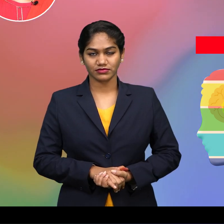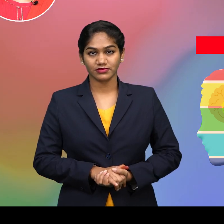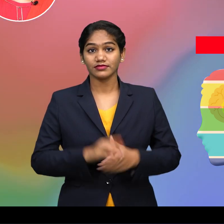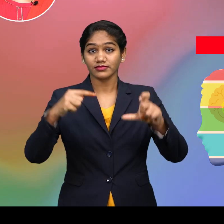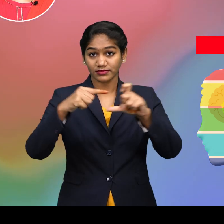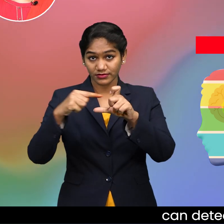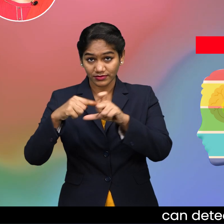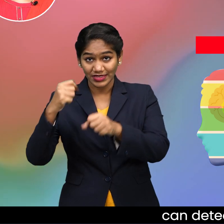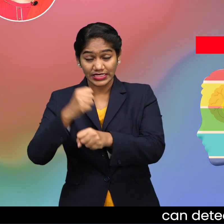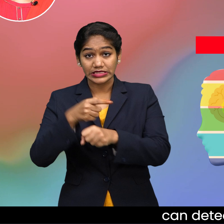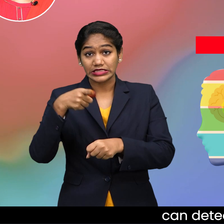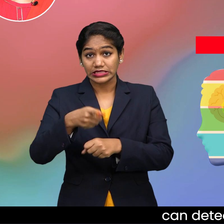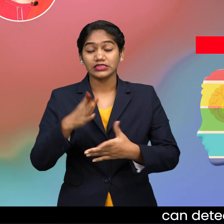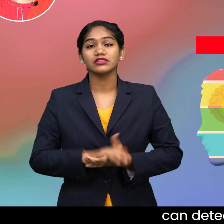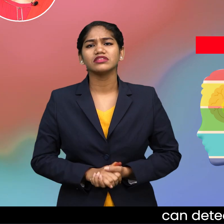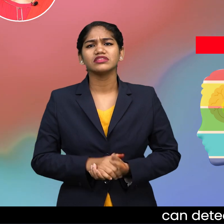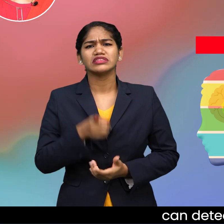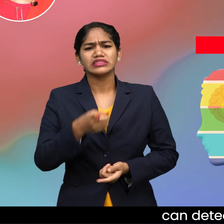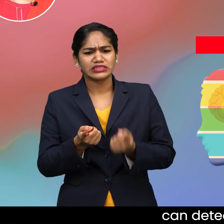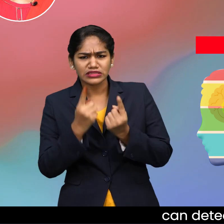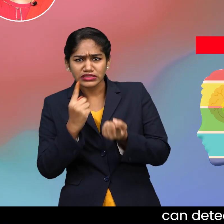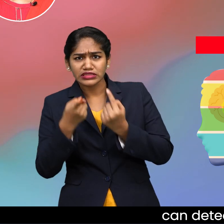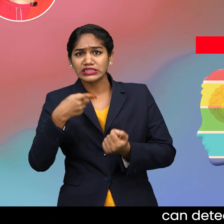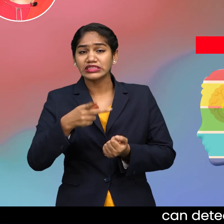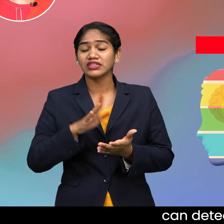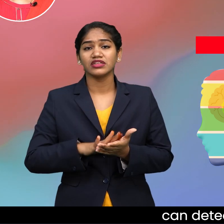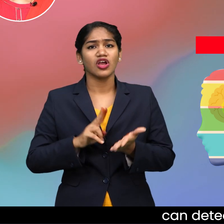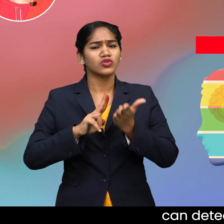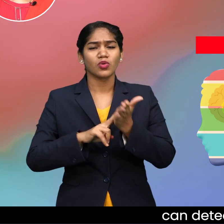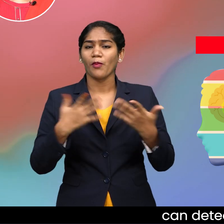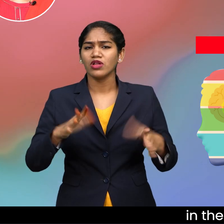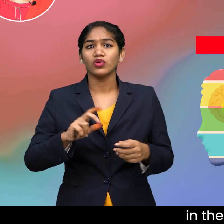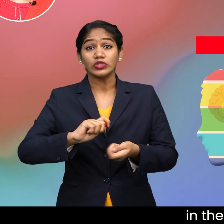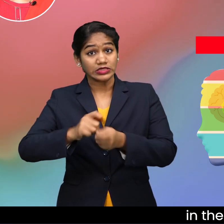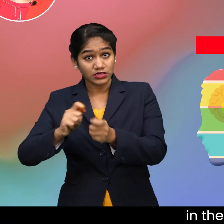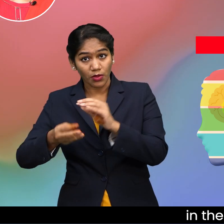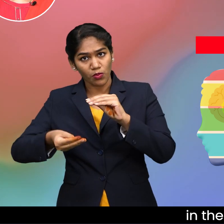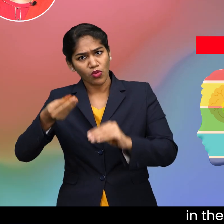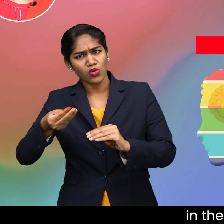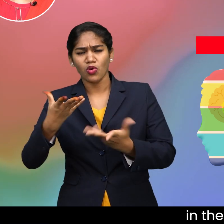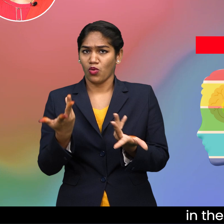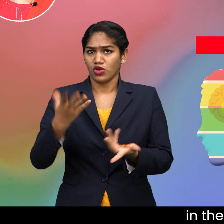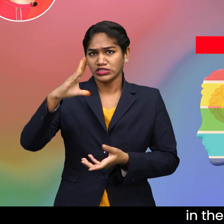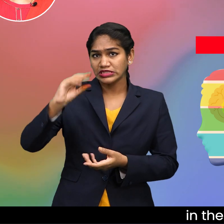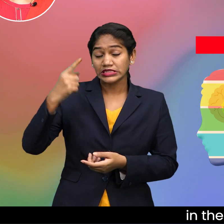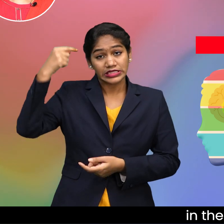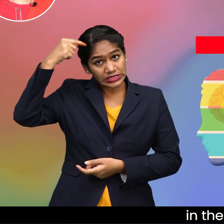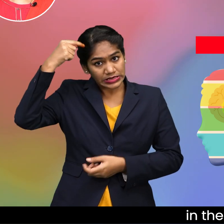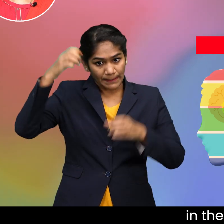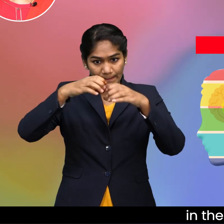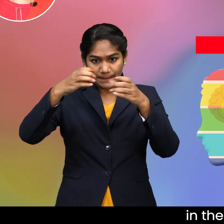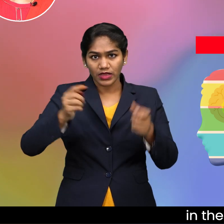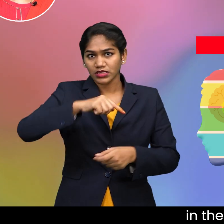An EEG can detect abnormalities in the brain waves